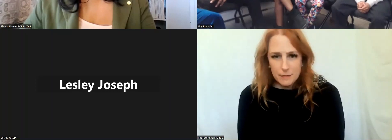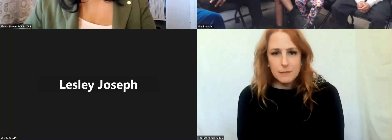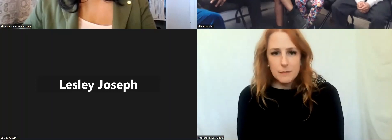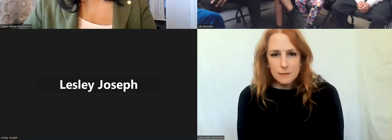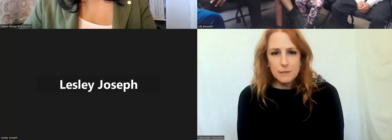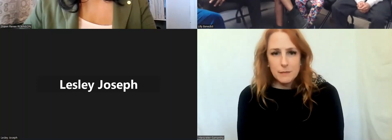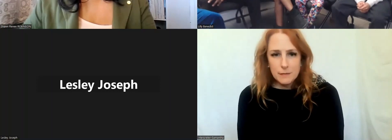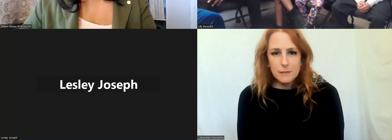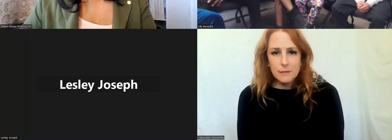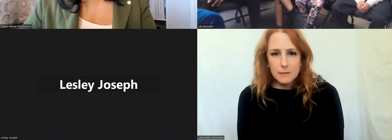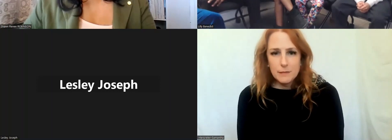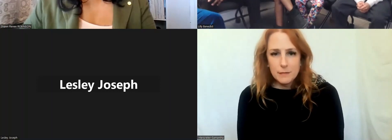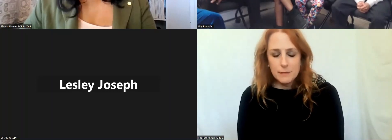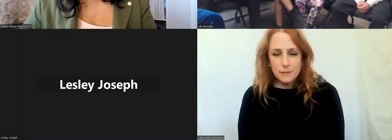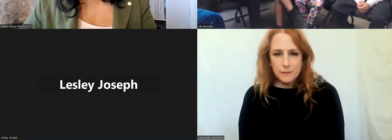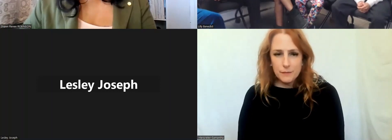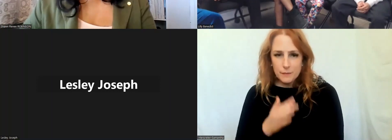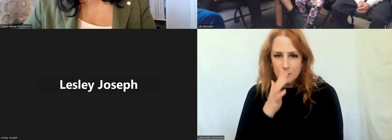Okay.